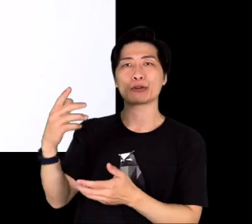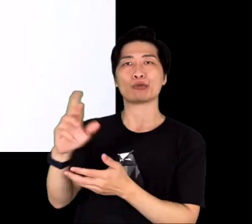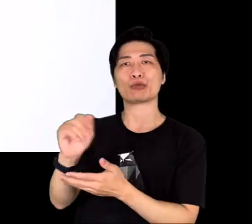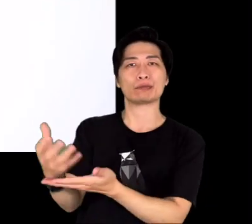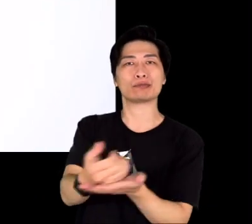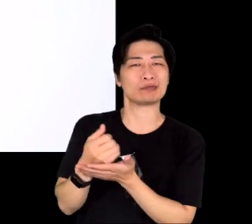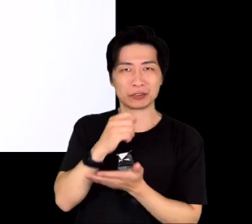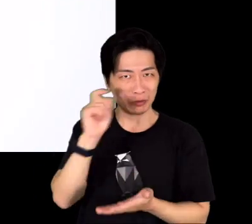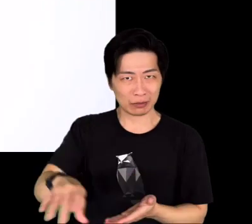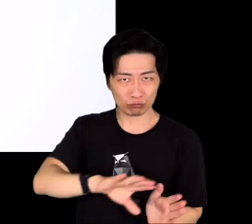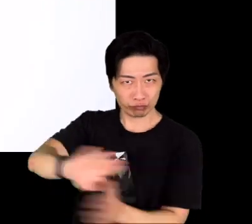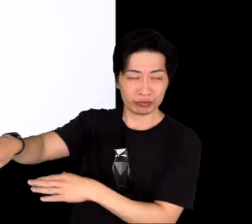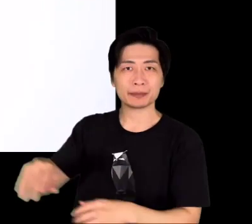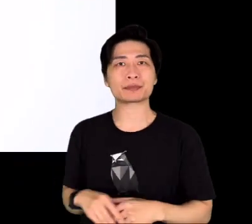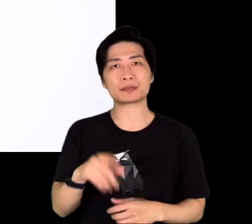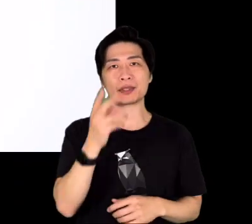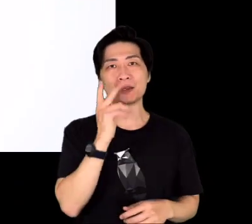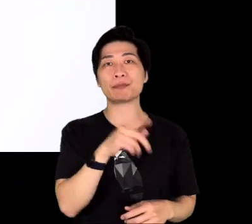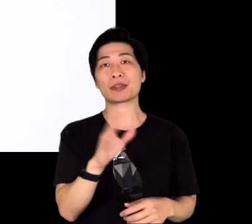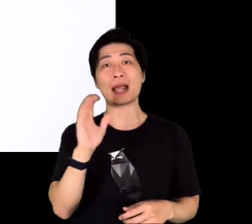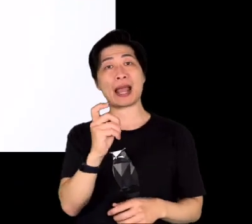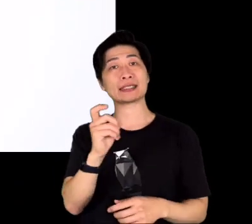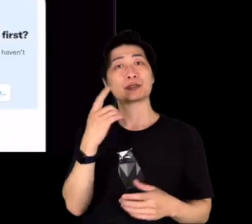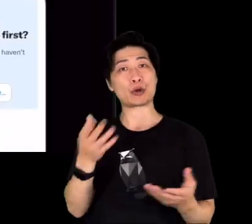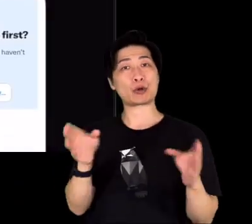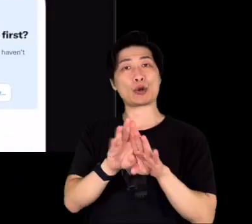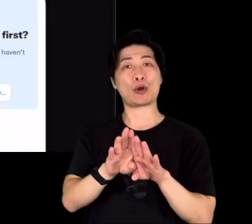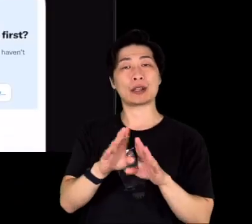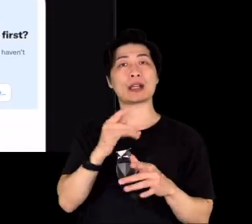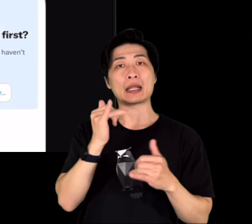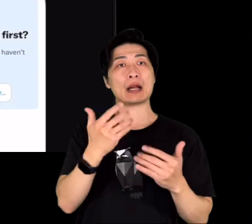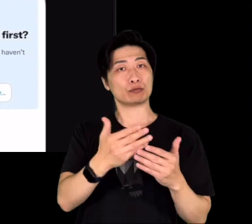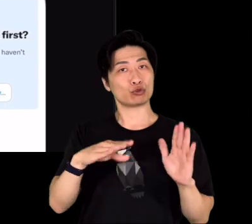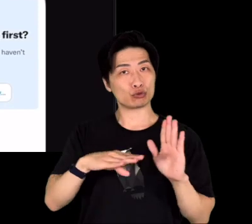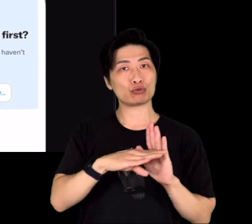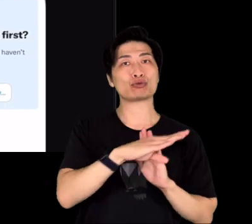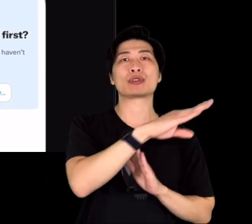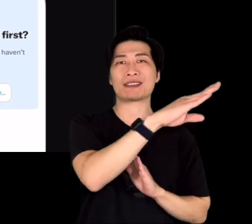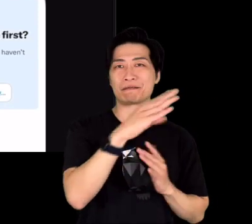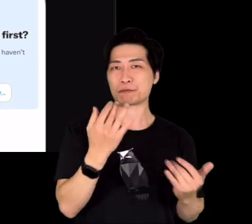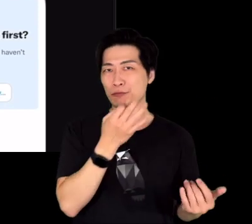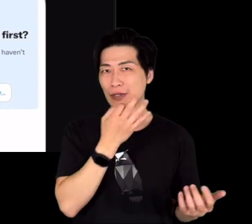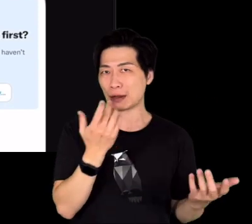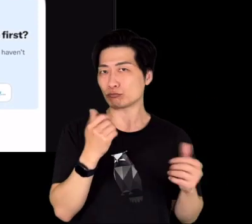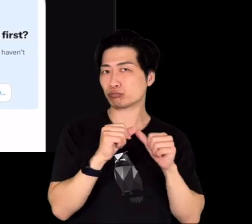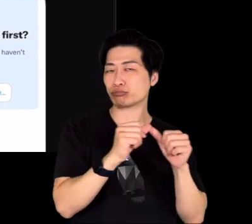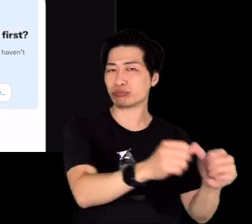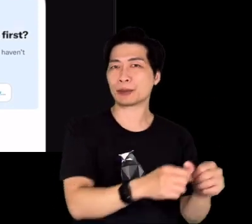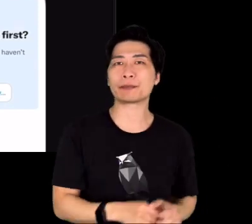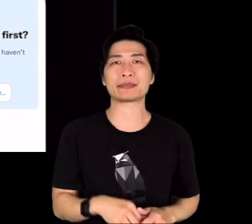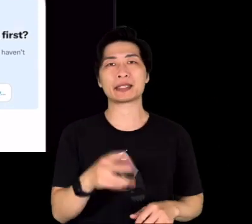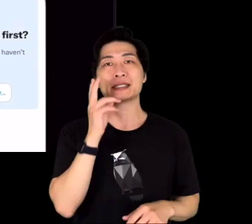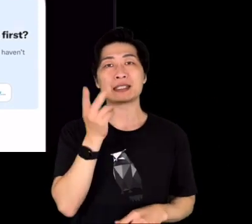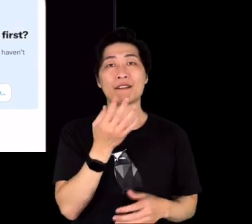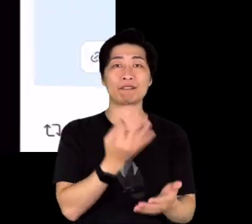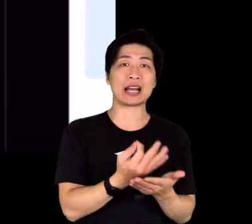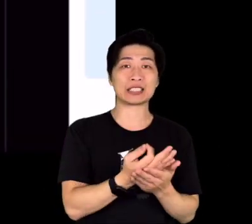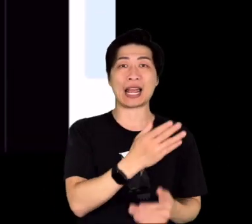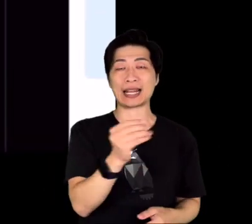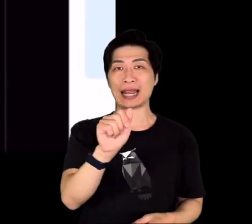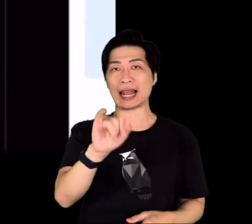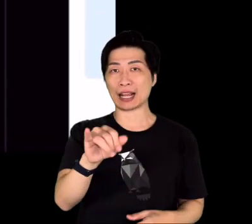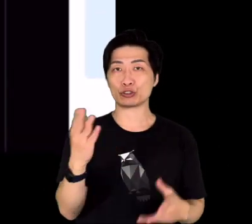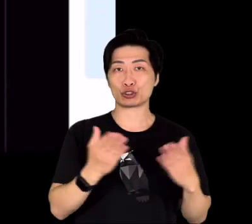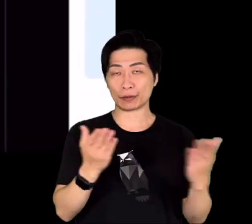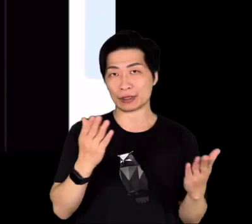has more users today than when the acquisition closed a little over a year ago, so that trend is already going in this direction. And as financial and